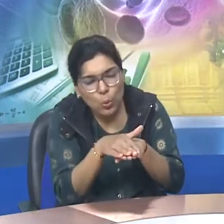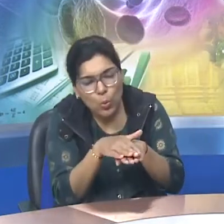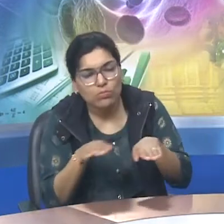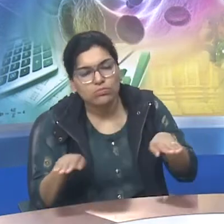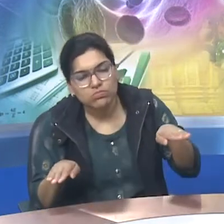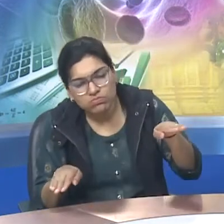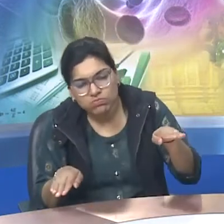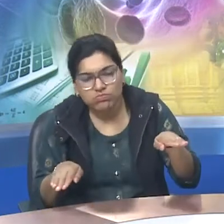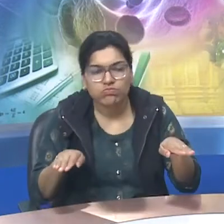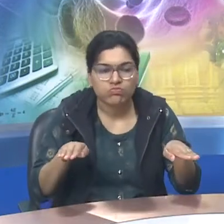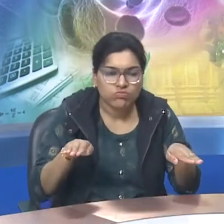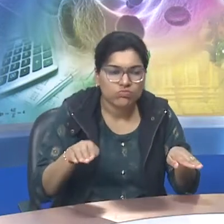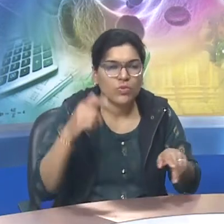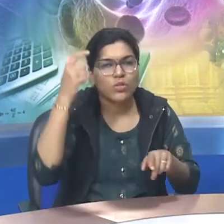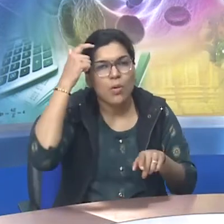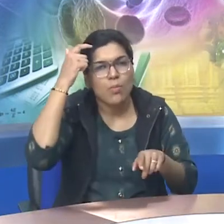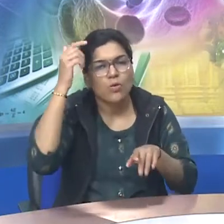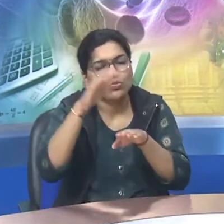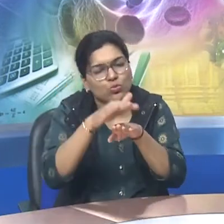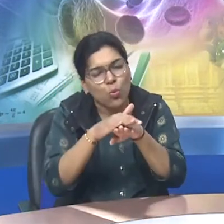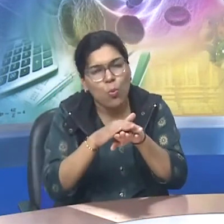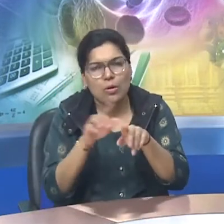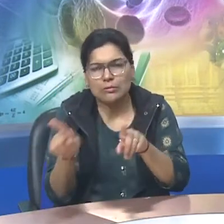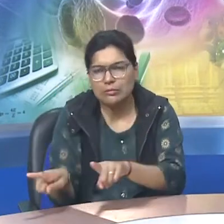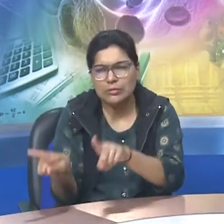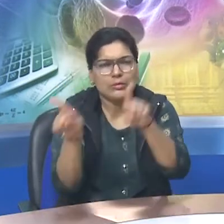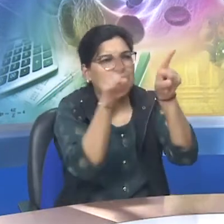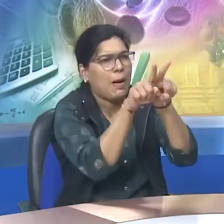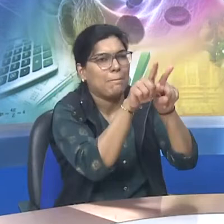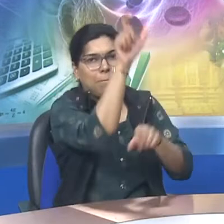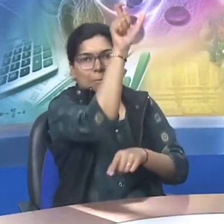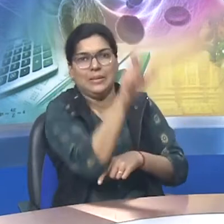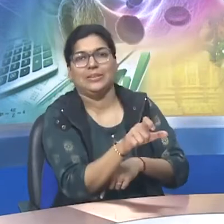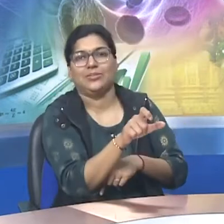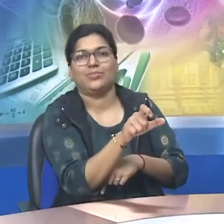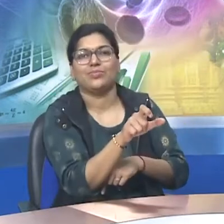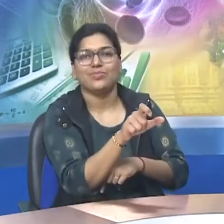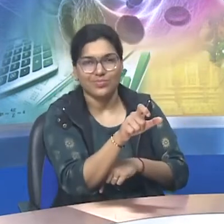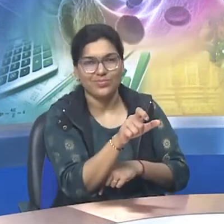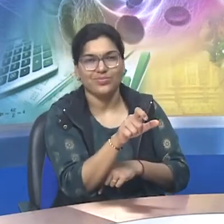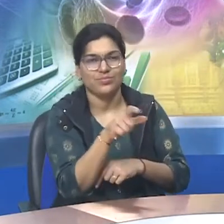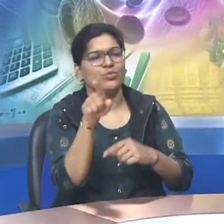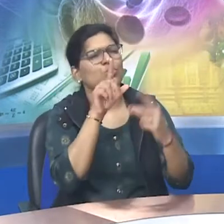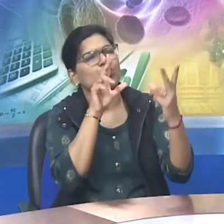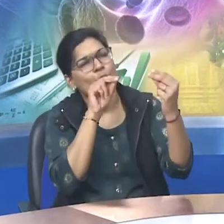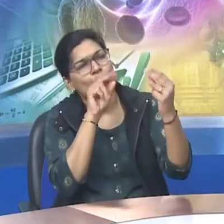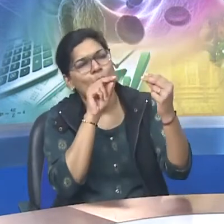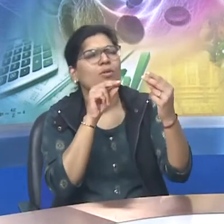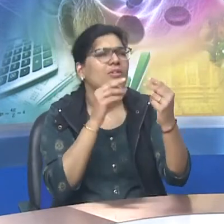man, but that man is too slow, just like a